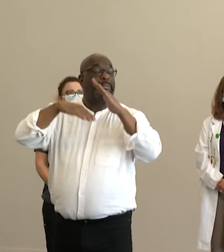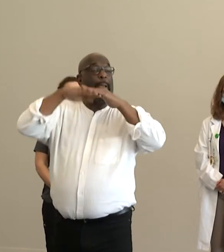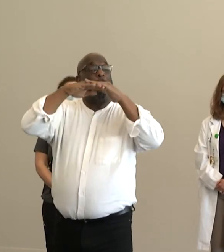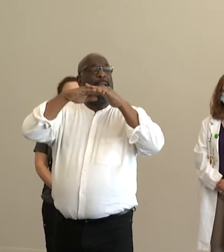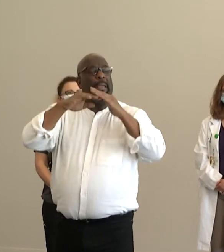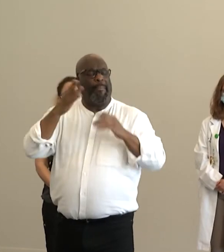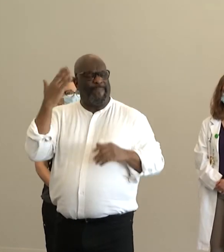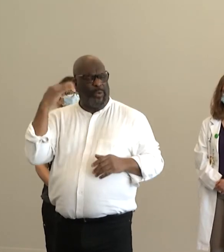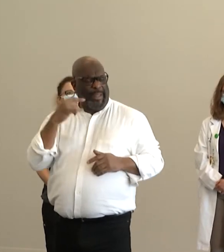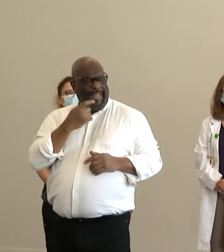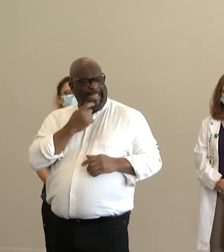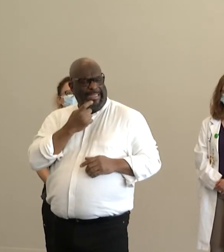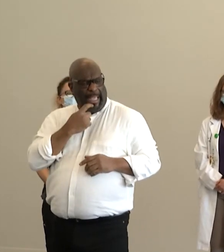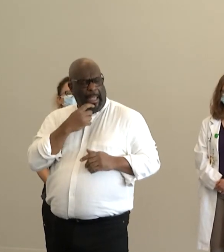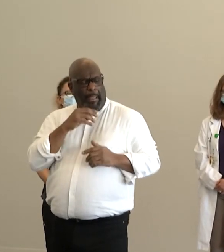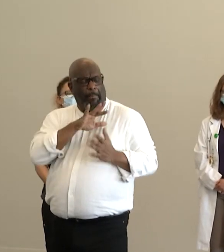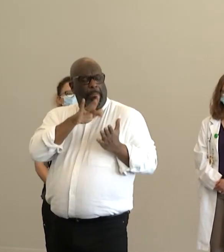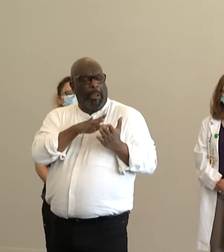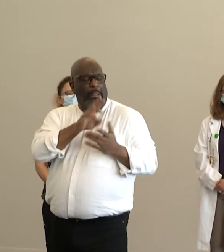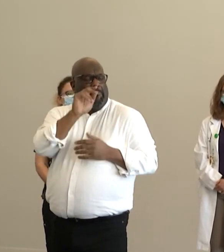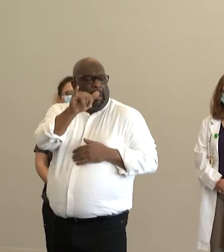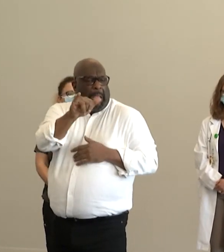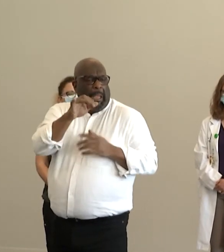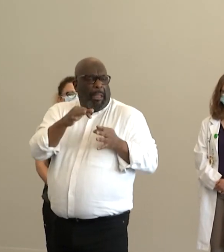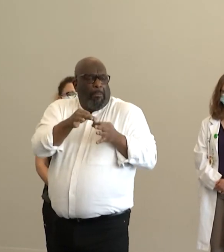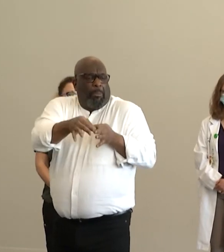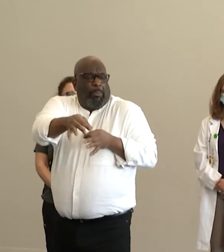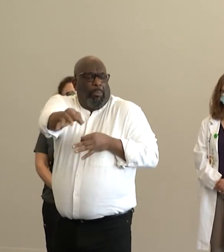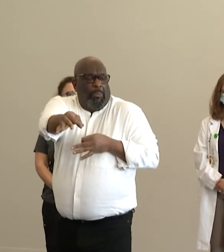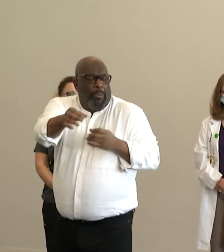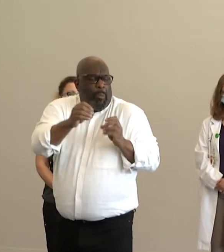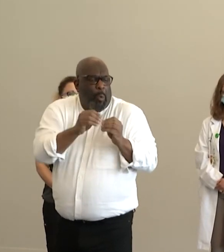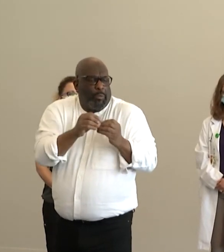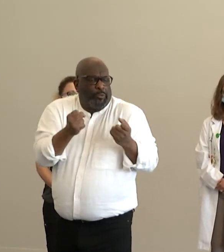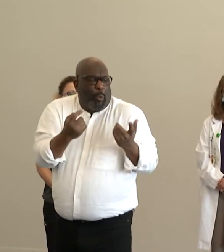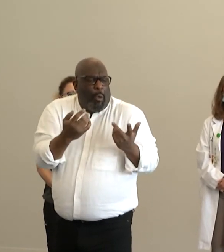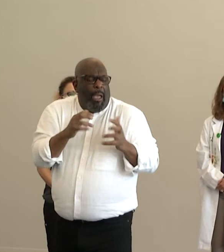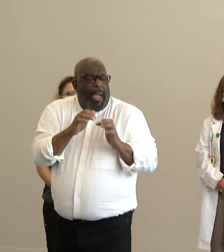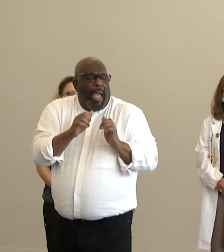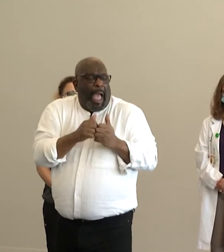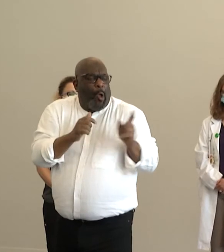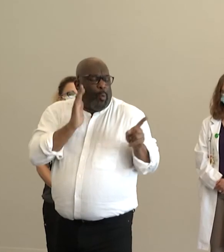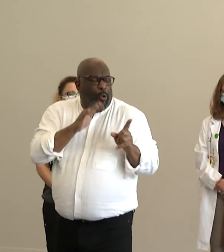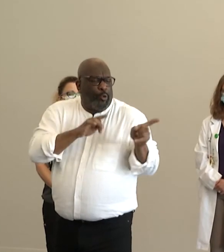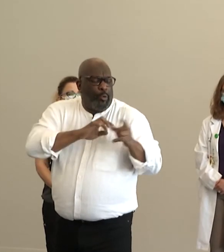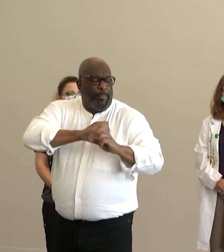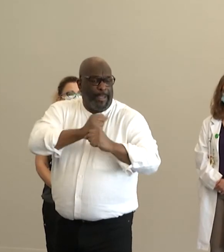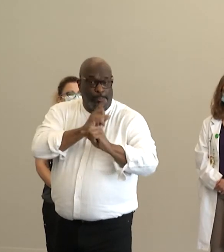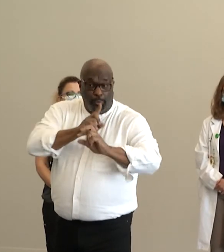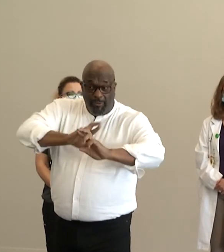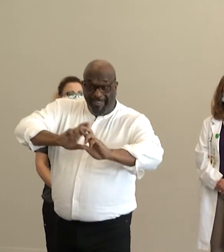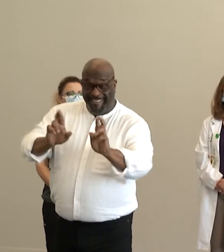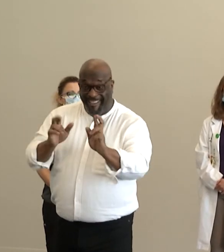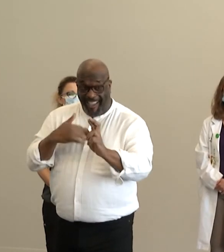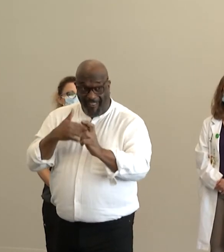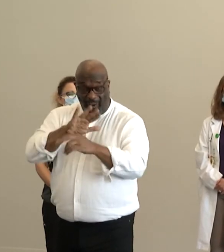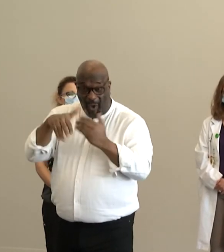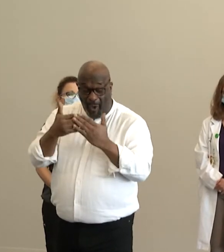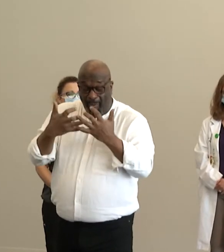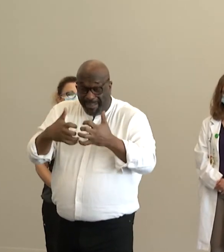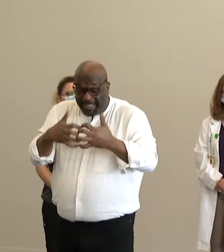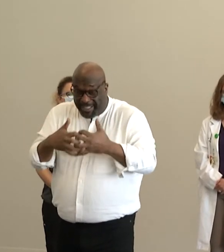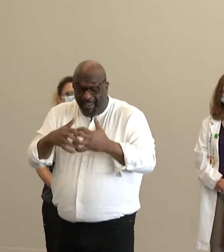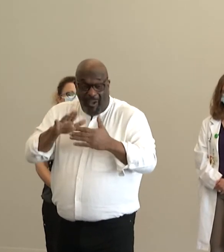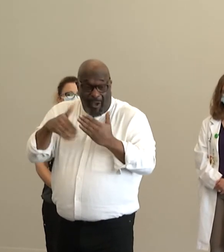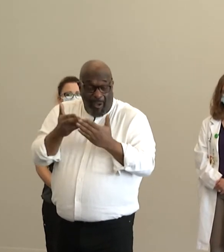Now that's been pushed. What are you doing, you know, to prepare to make sure that you have everything you need should cases